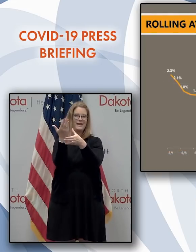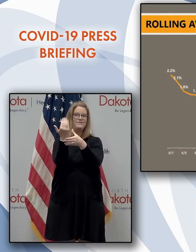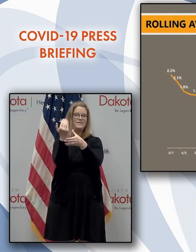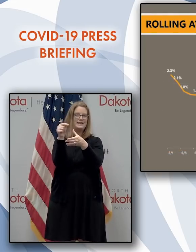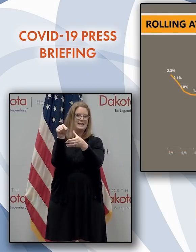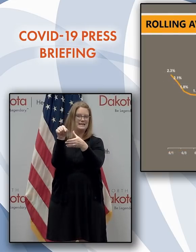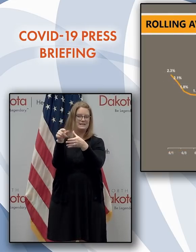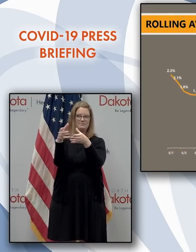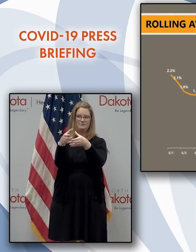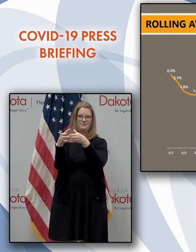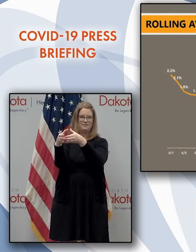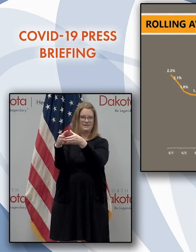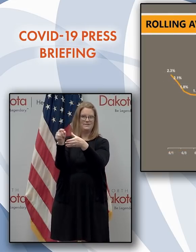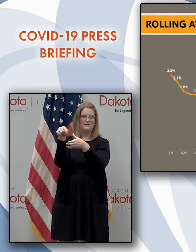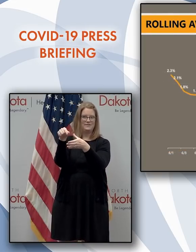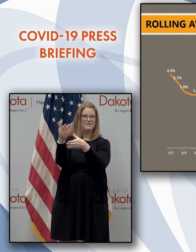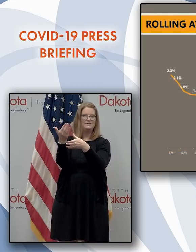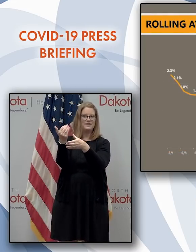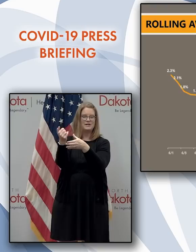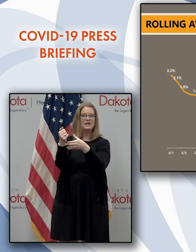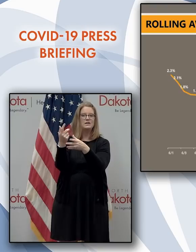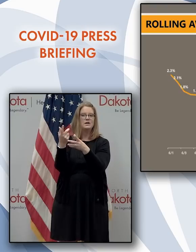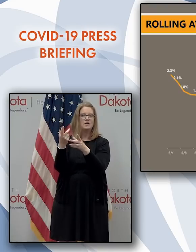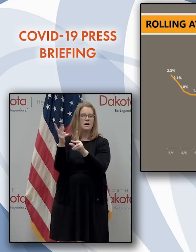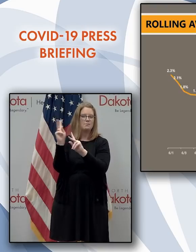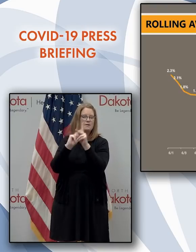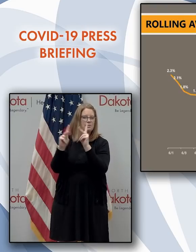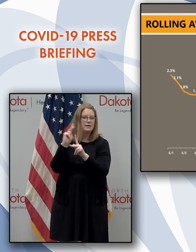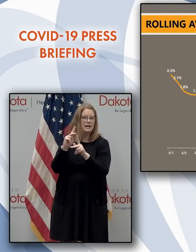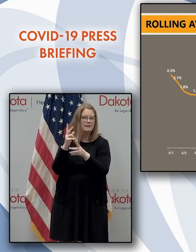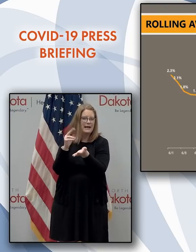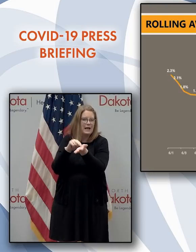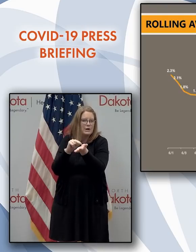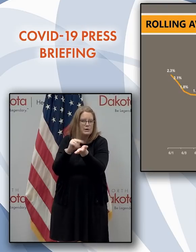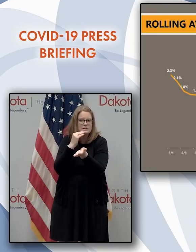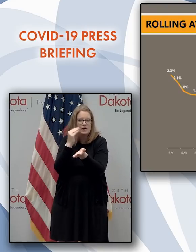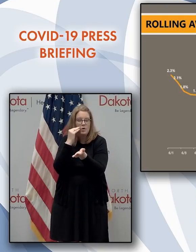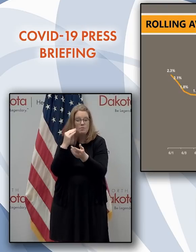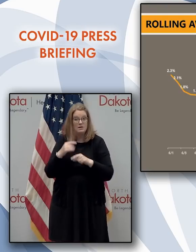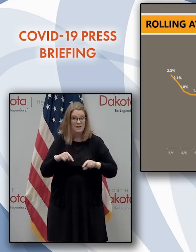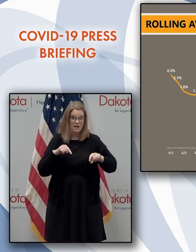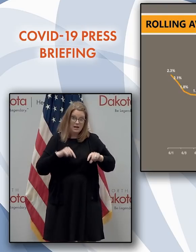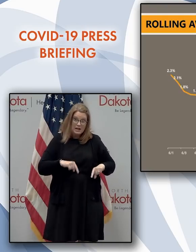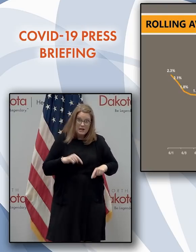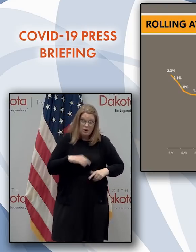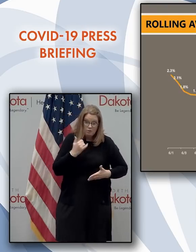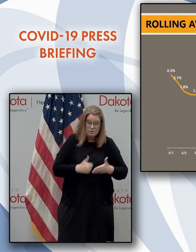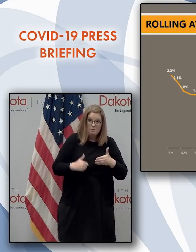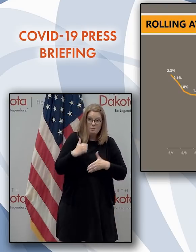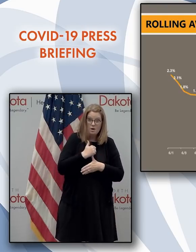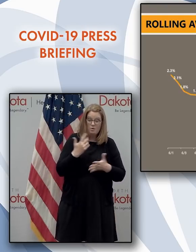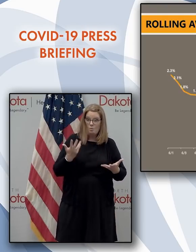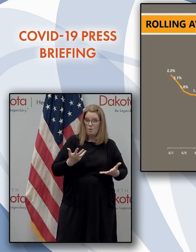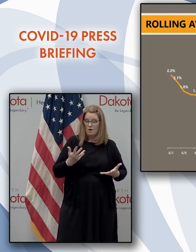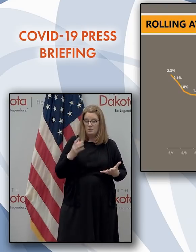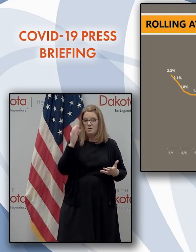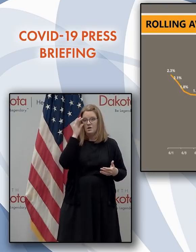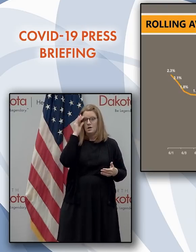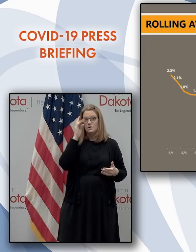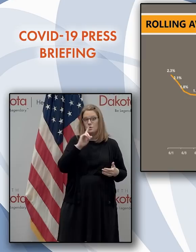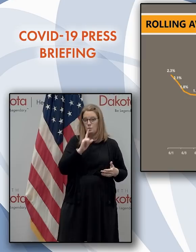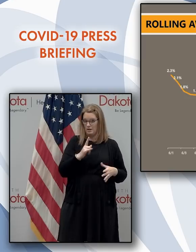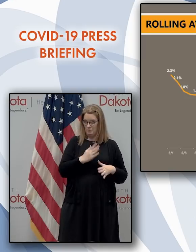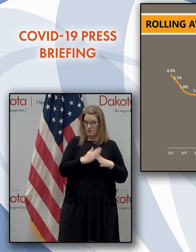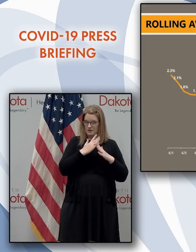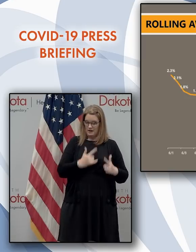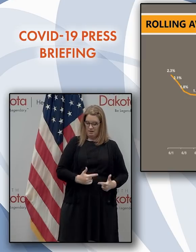active cases are residents in long-term care, and we've made it a huge priority in our state to not only